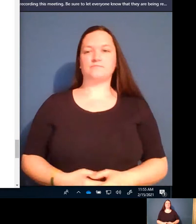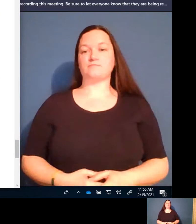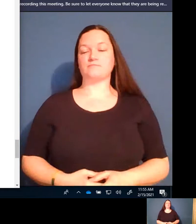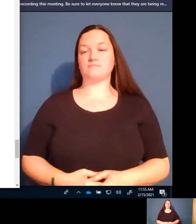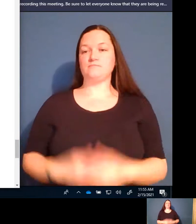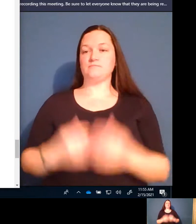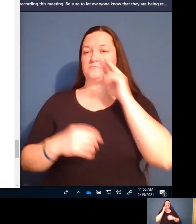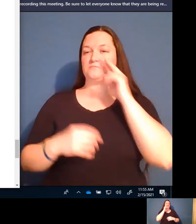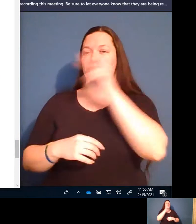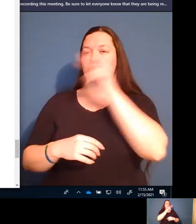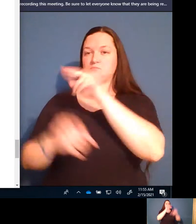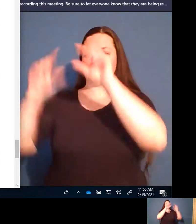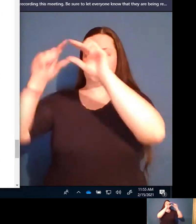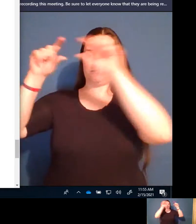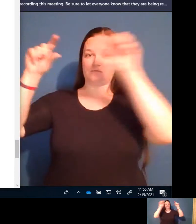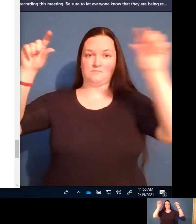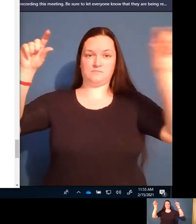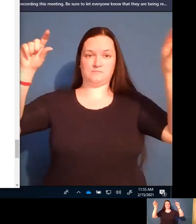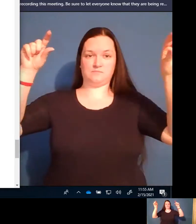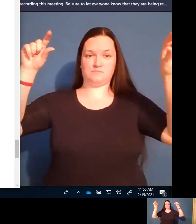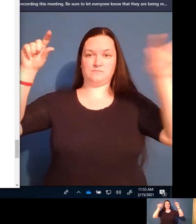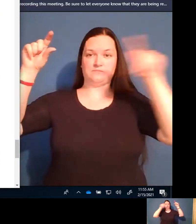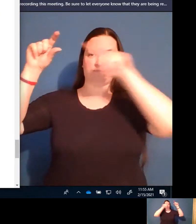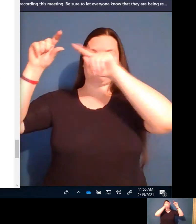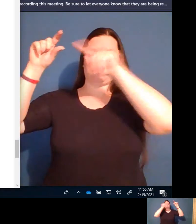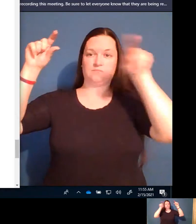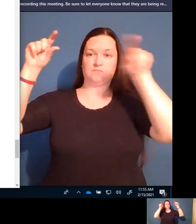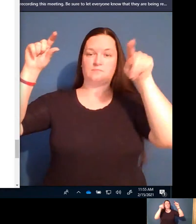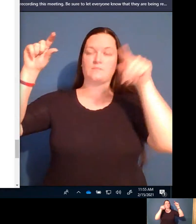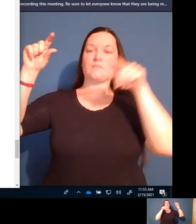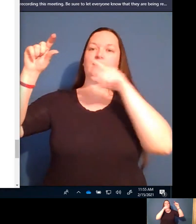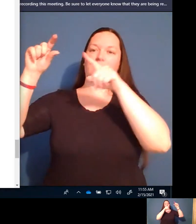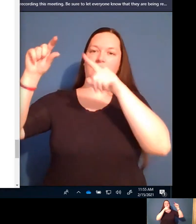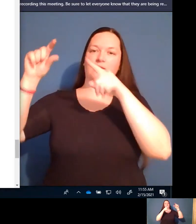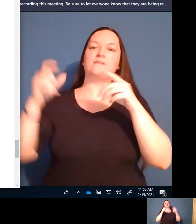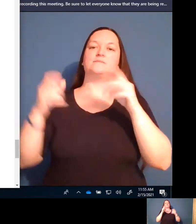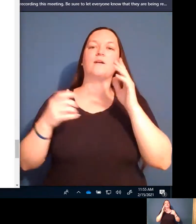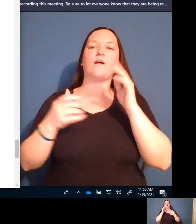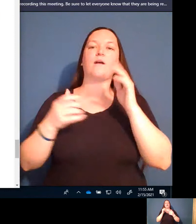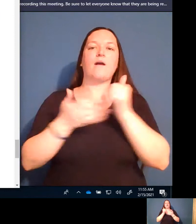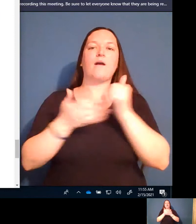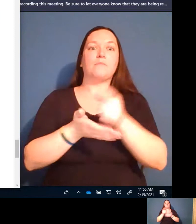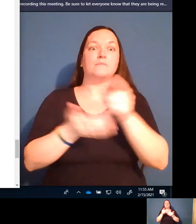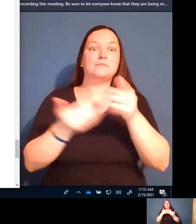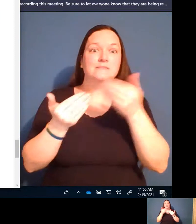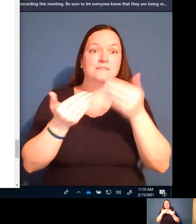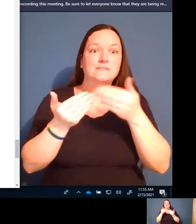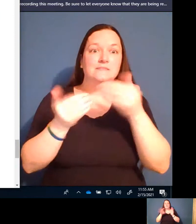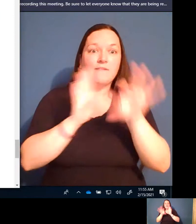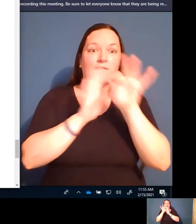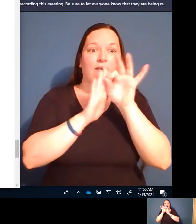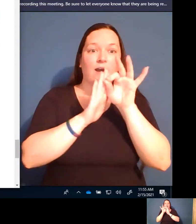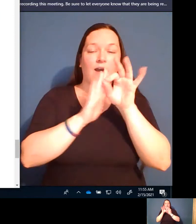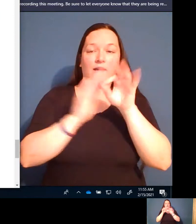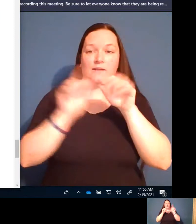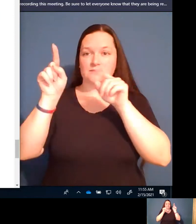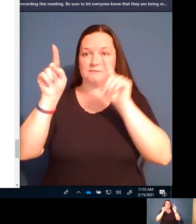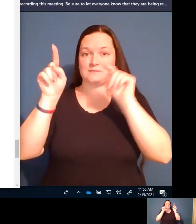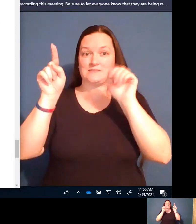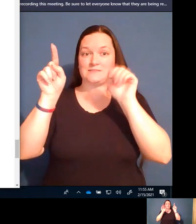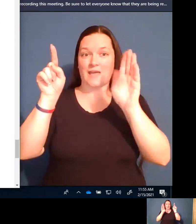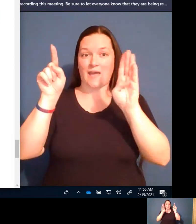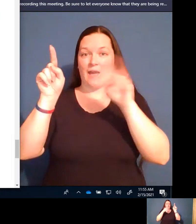Now let's go back to the ribbon and look at it in a little more detail. The ribbon is designed to make things easy to find, so each tab is